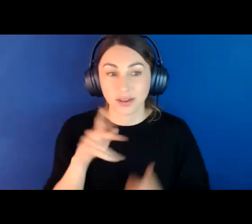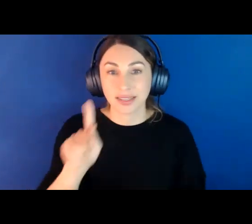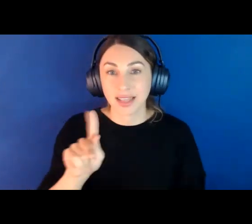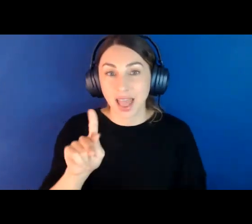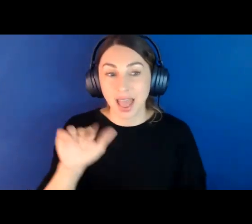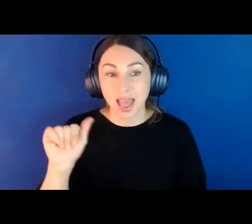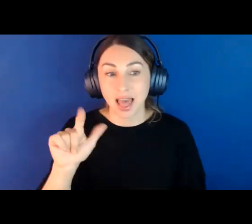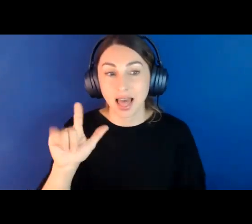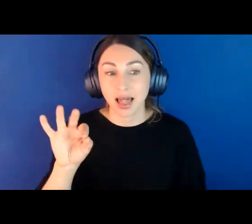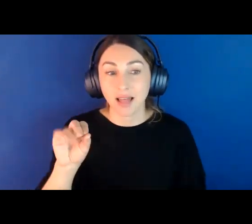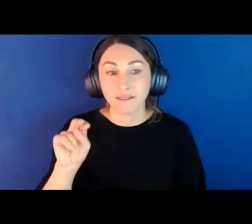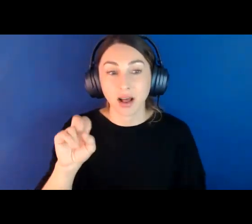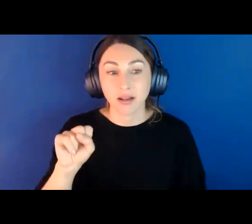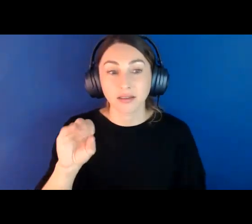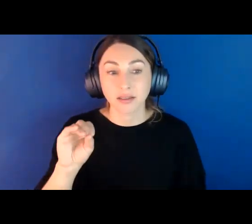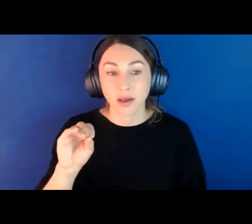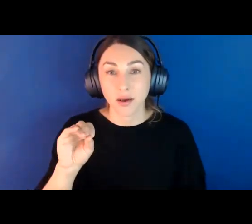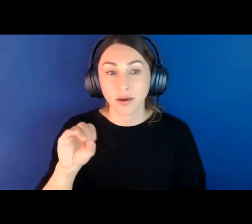K Alfonso